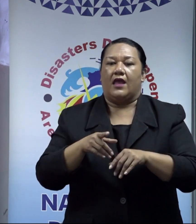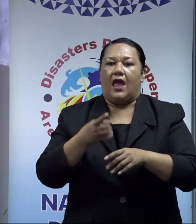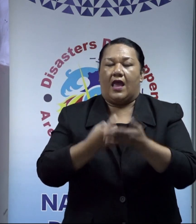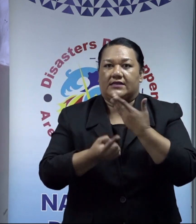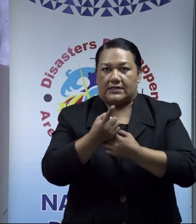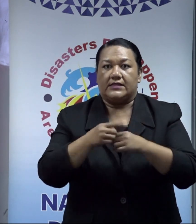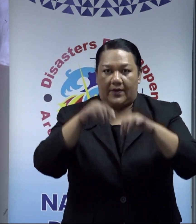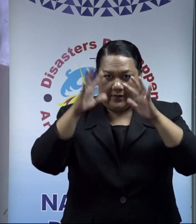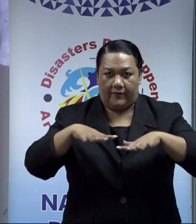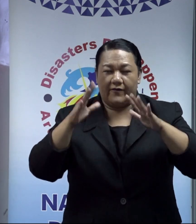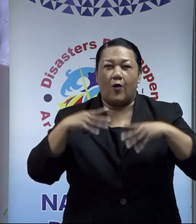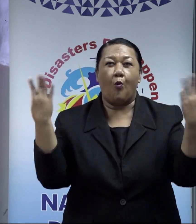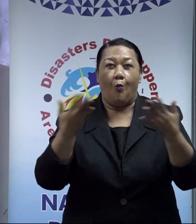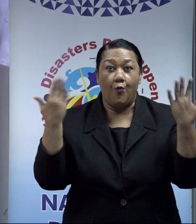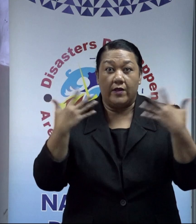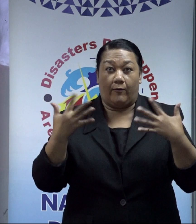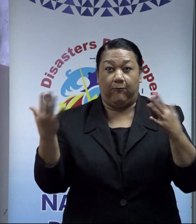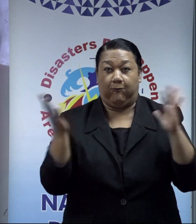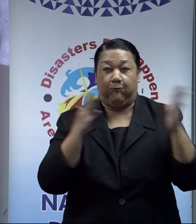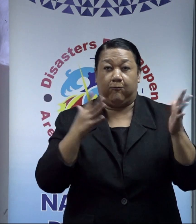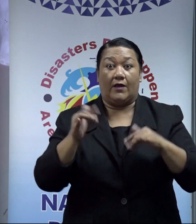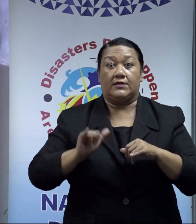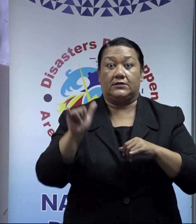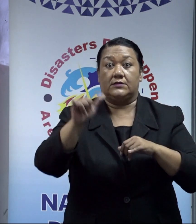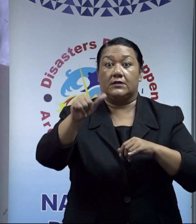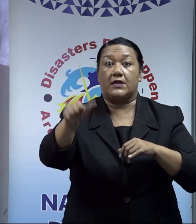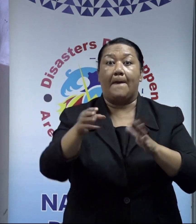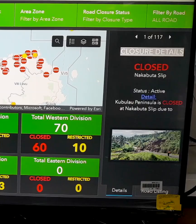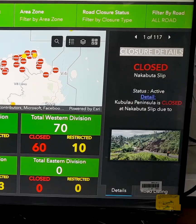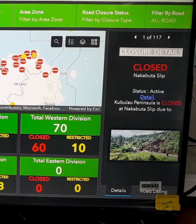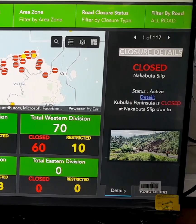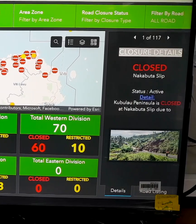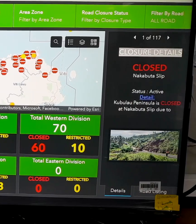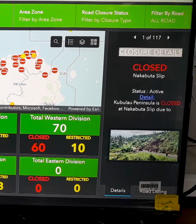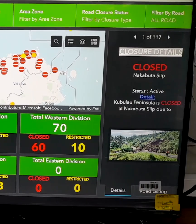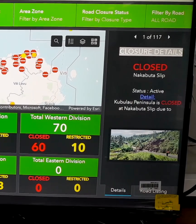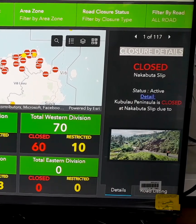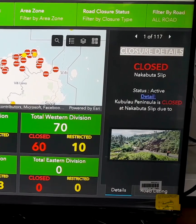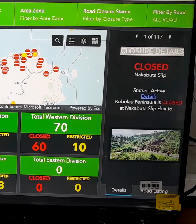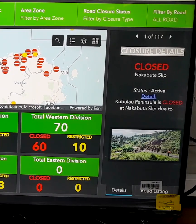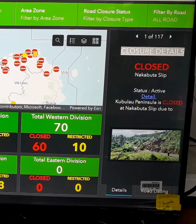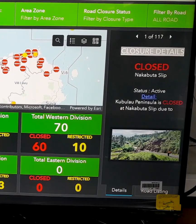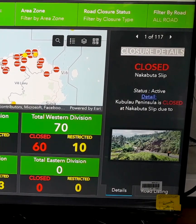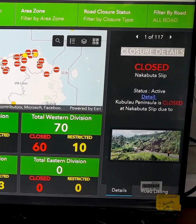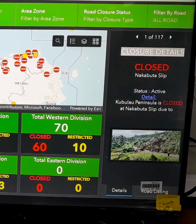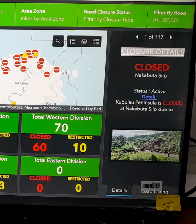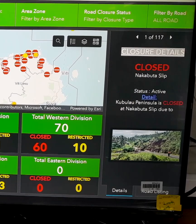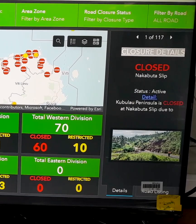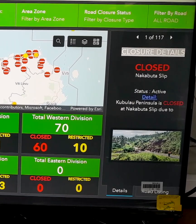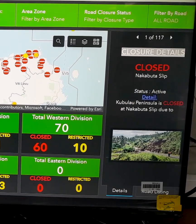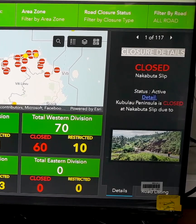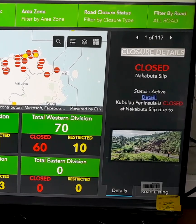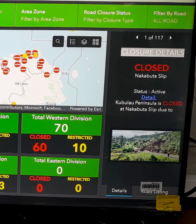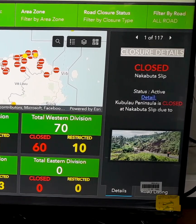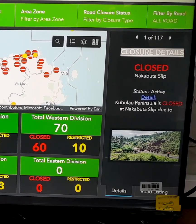winds anticipated over the land areas of Yasawa and Mamanuca Group, northern and western Viti level from